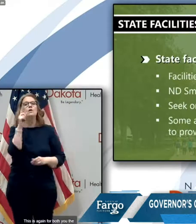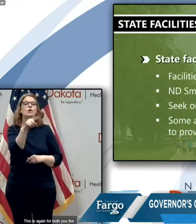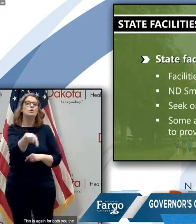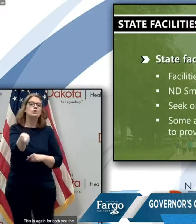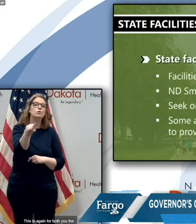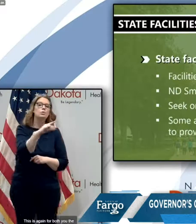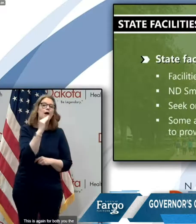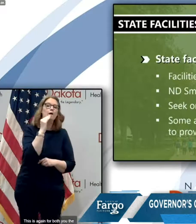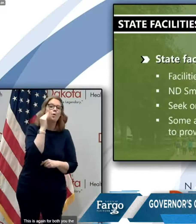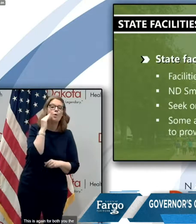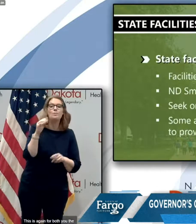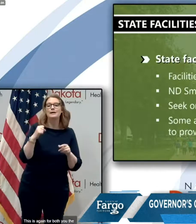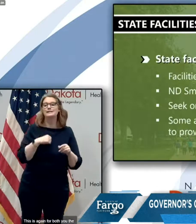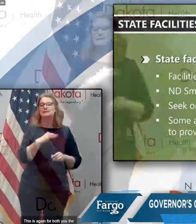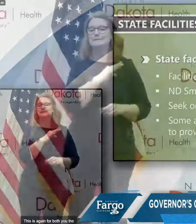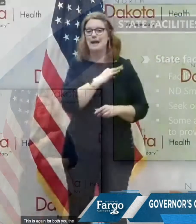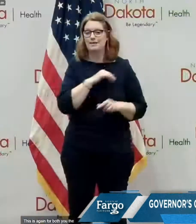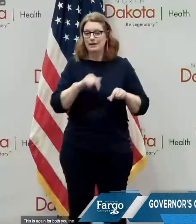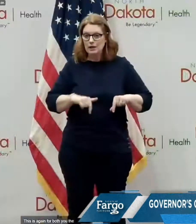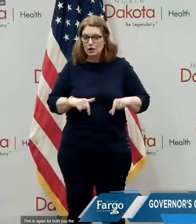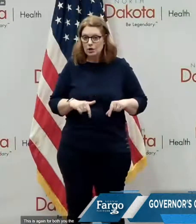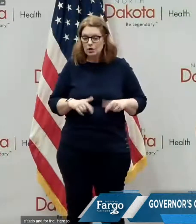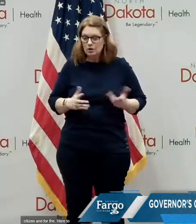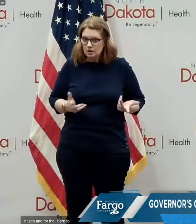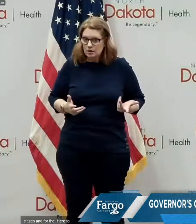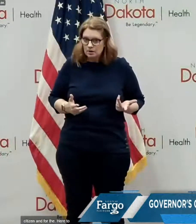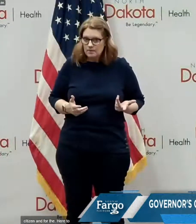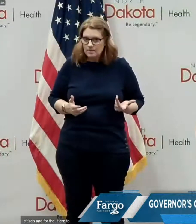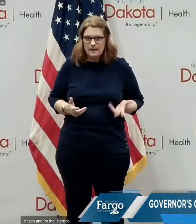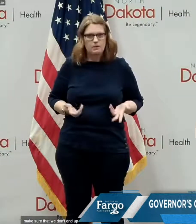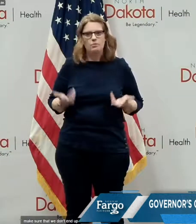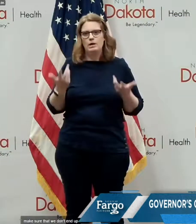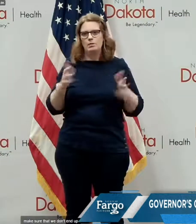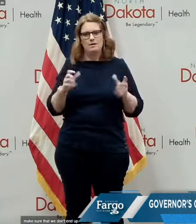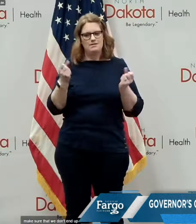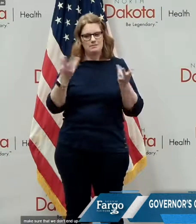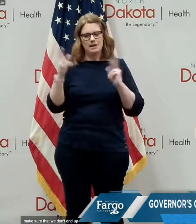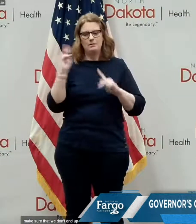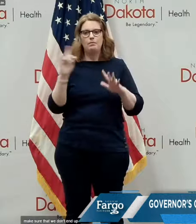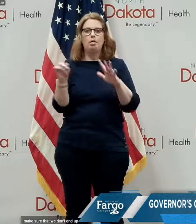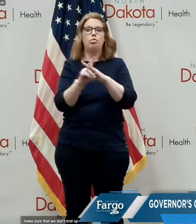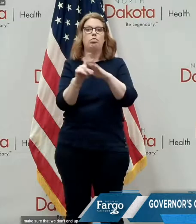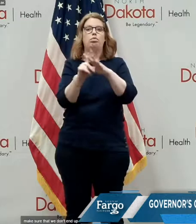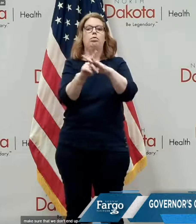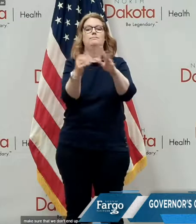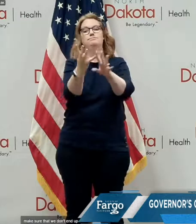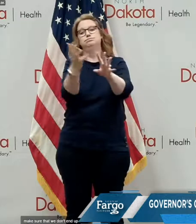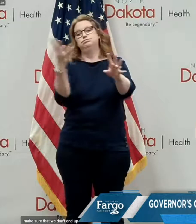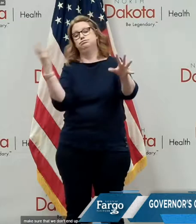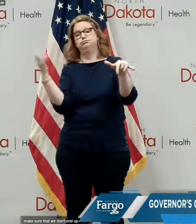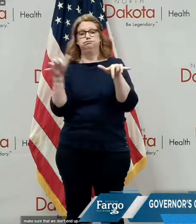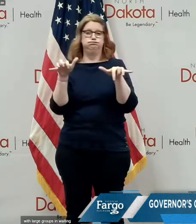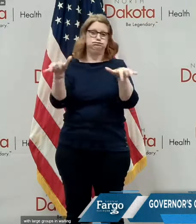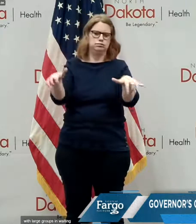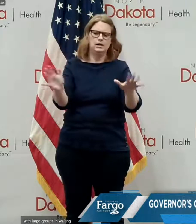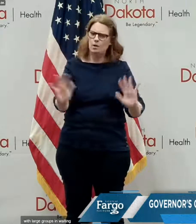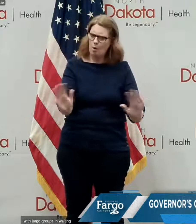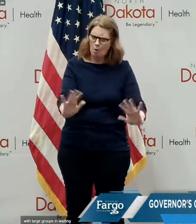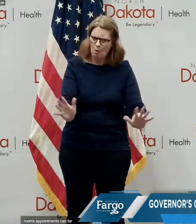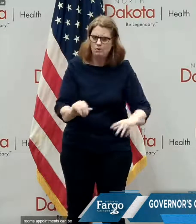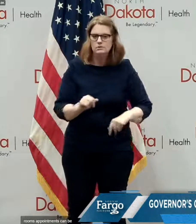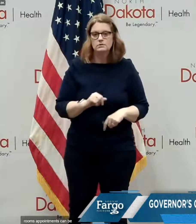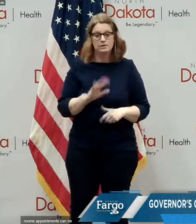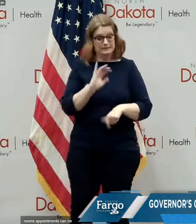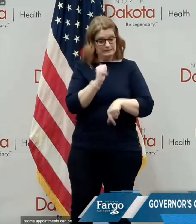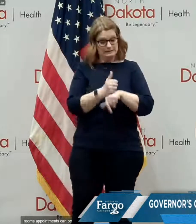the staff here to make sure that we don't end up with large groups in waiting rooms. Appointments can be scheduled ahead of